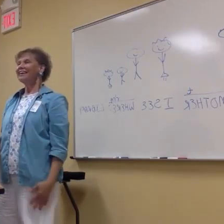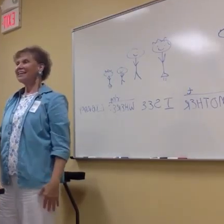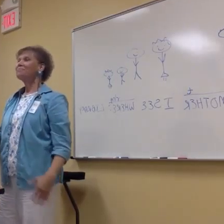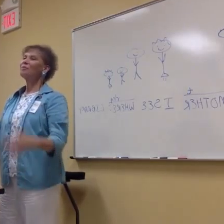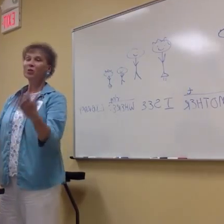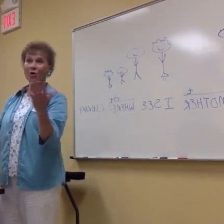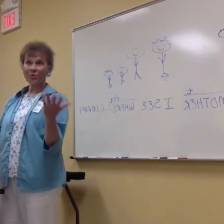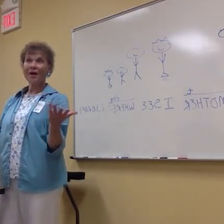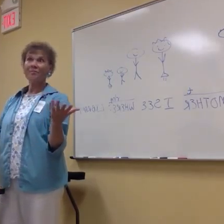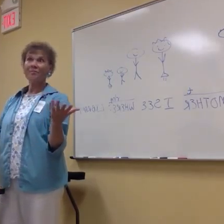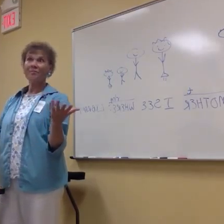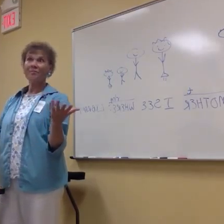Actually, I think I already,